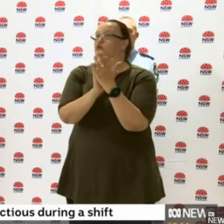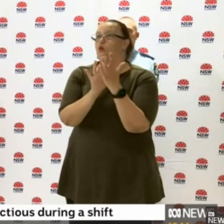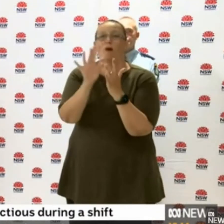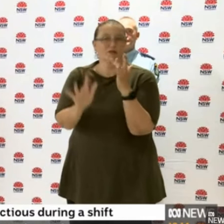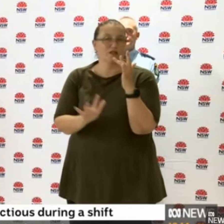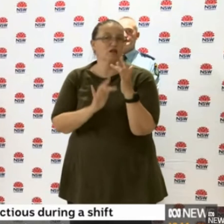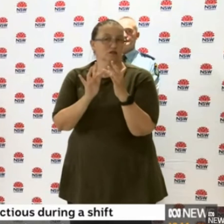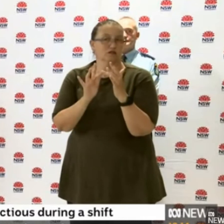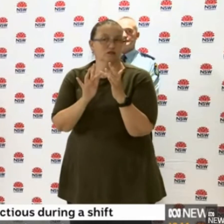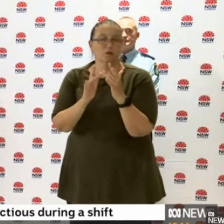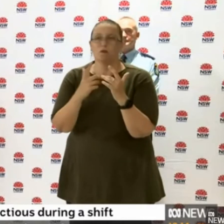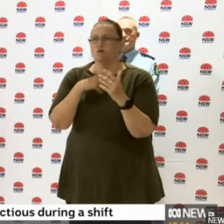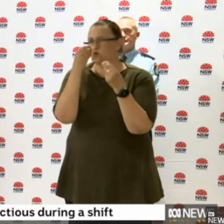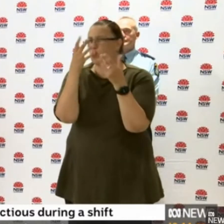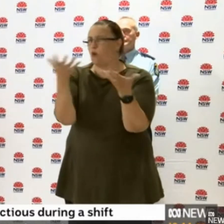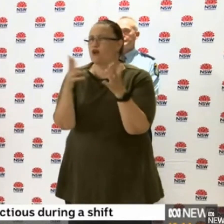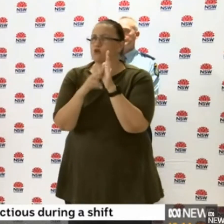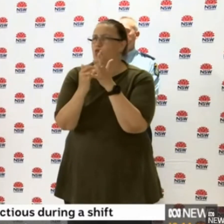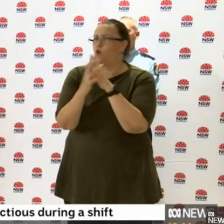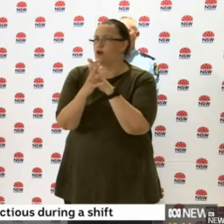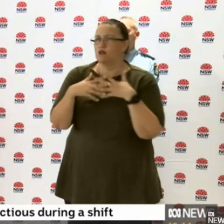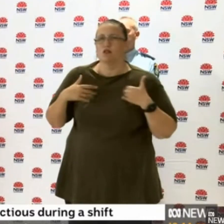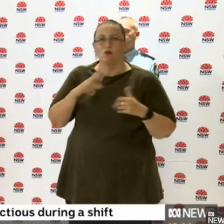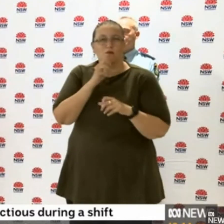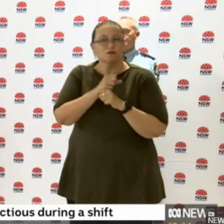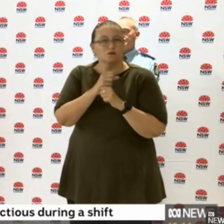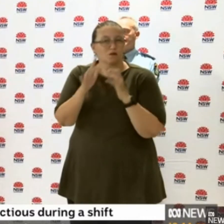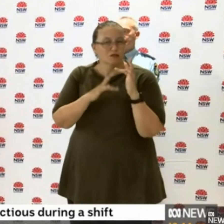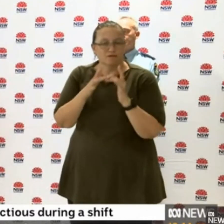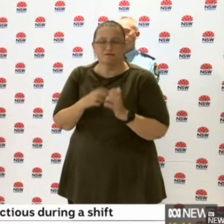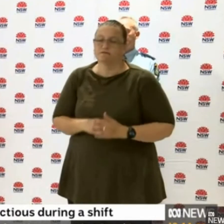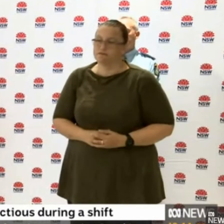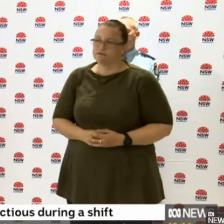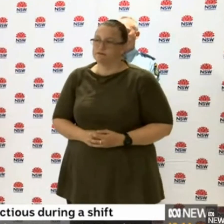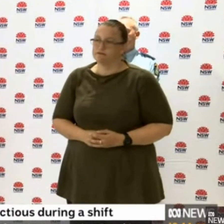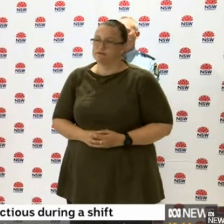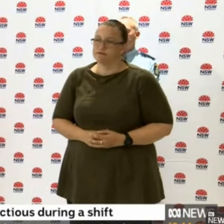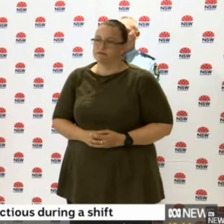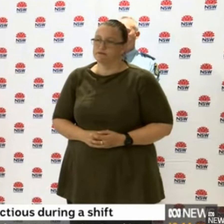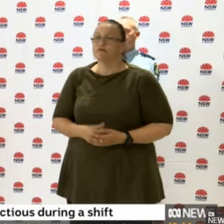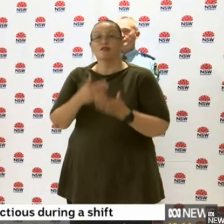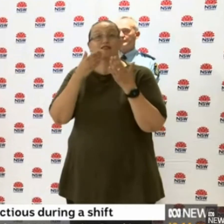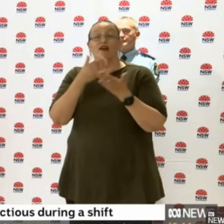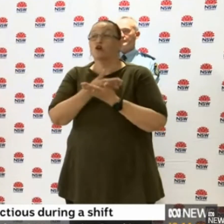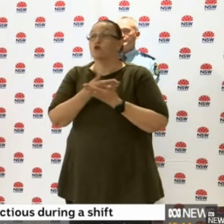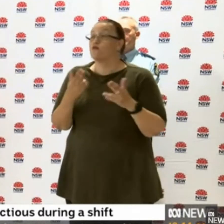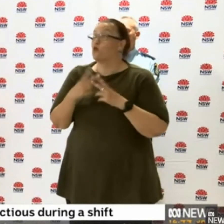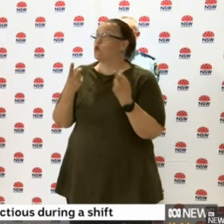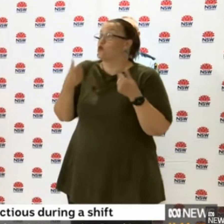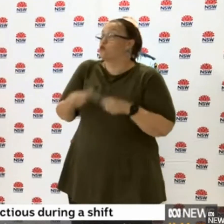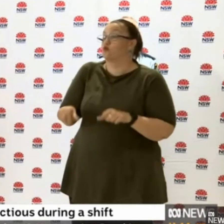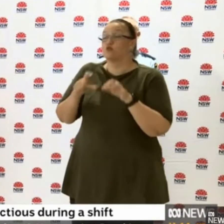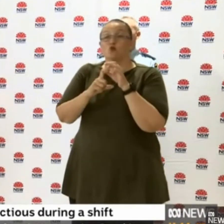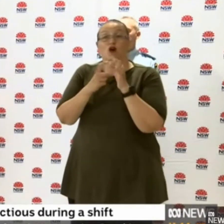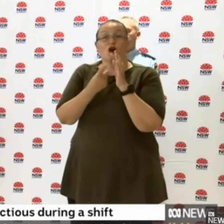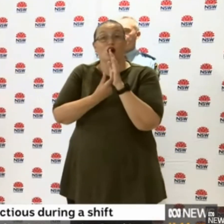used the QR code system? Again, this highlights that, despite the fact we've had no community transmission, these cases